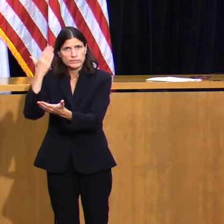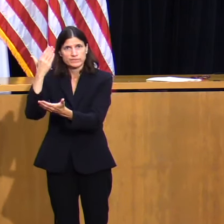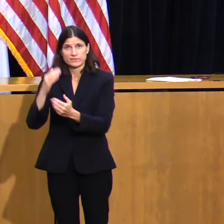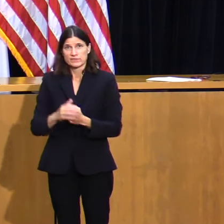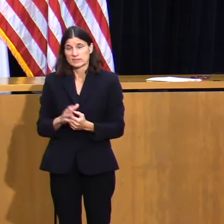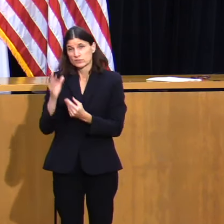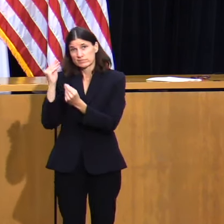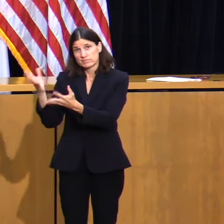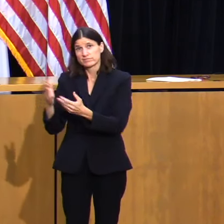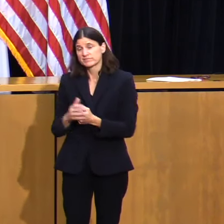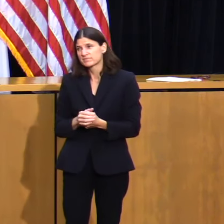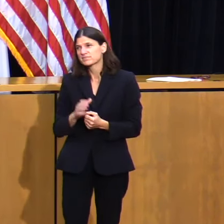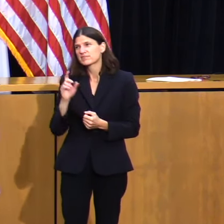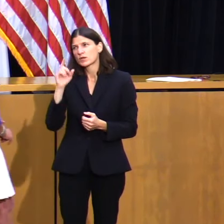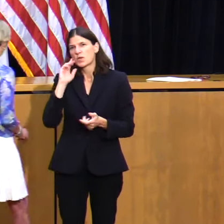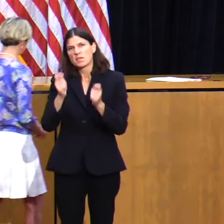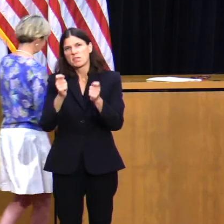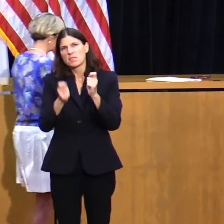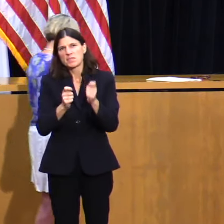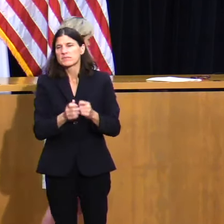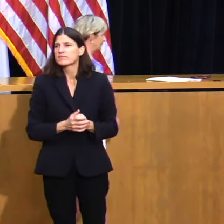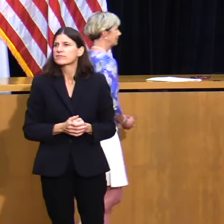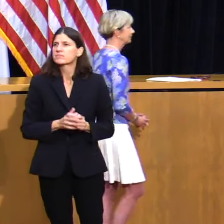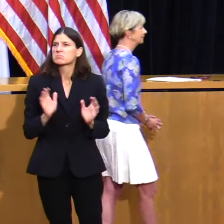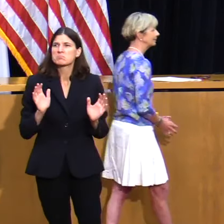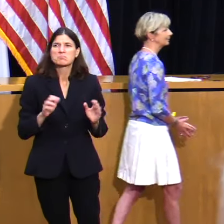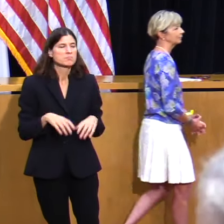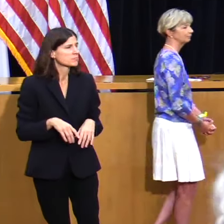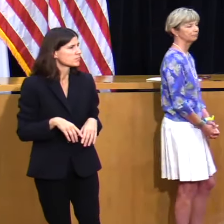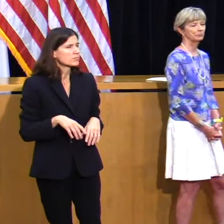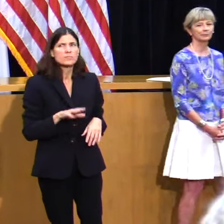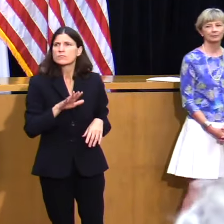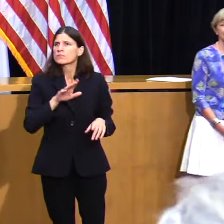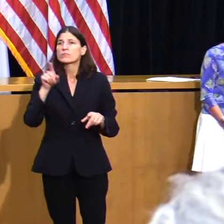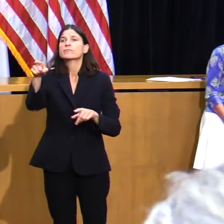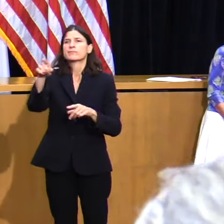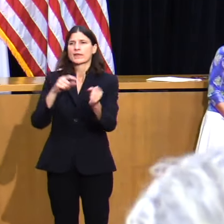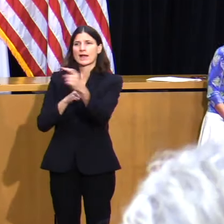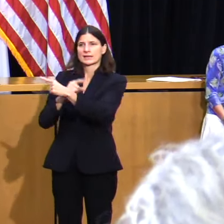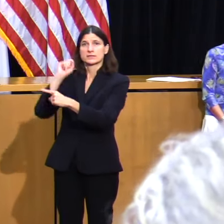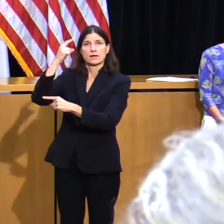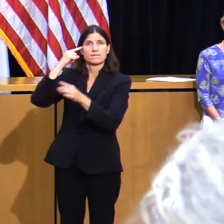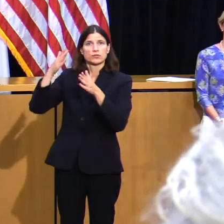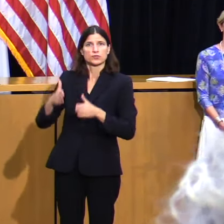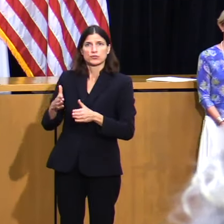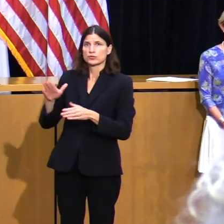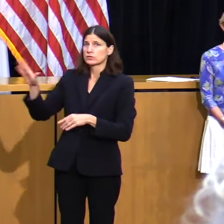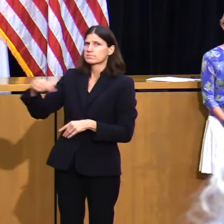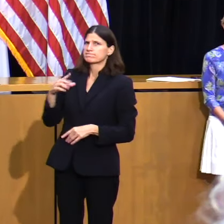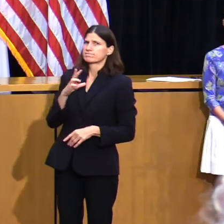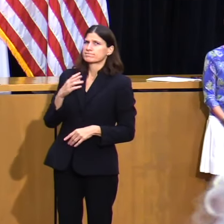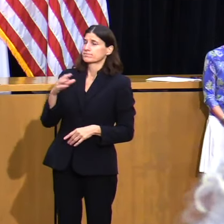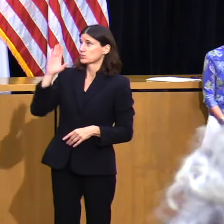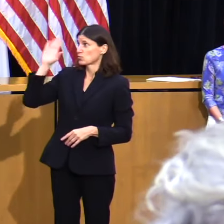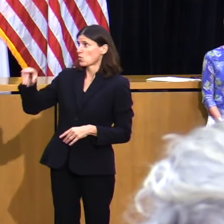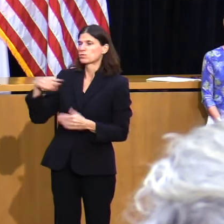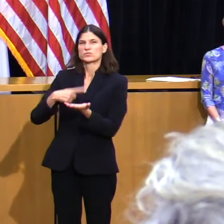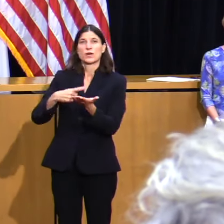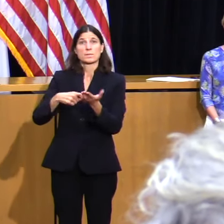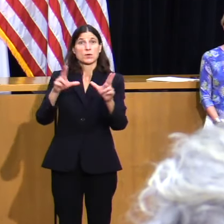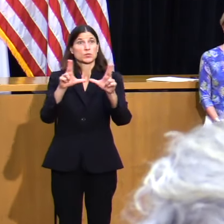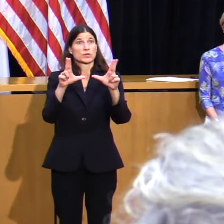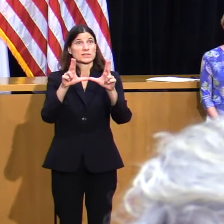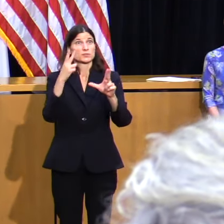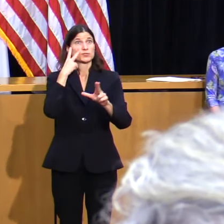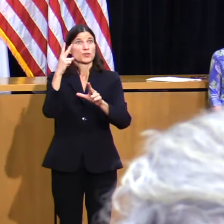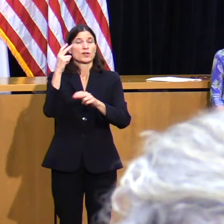Massachusetts. Secretary, can you? Governor, you may have heard the teachers' unions were rallying out front here yesterday. I don't know if they were here.